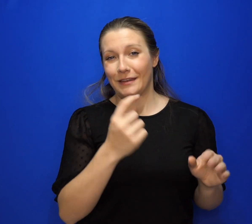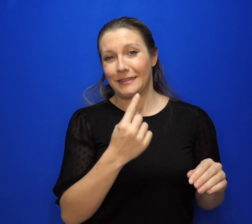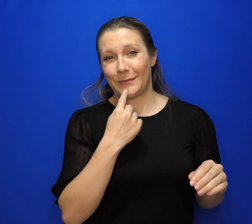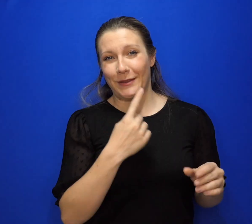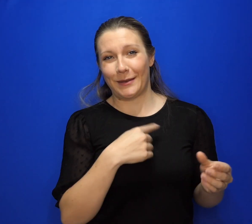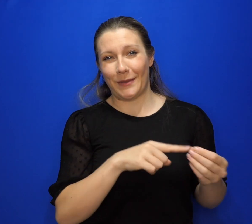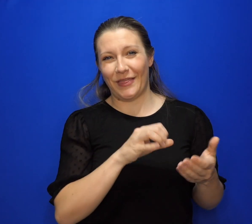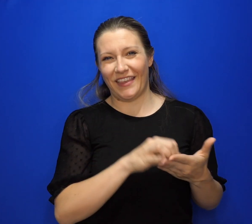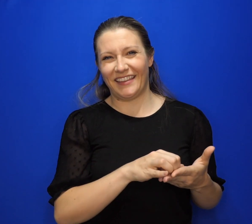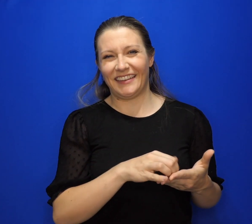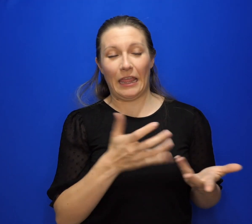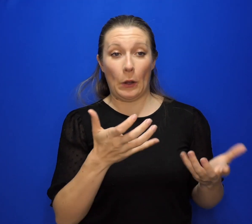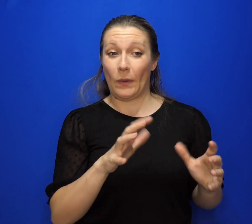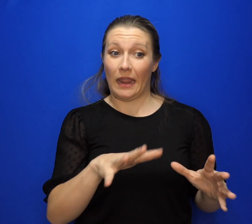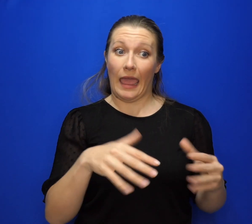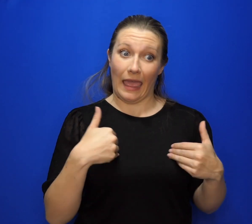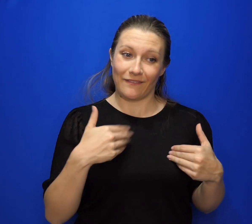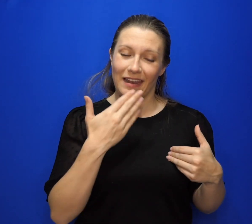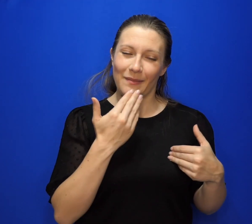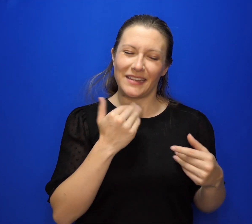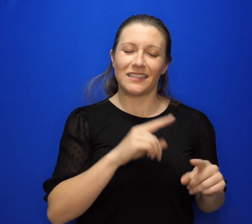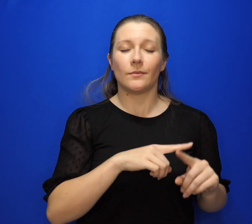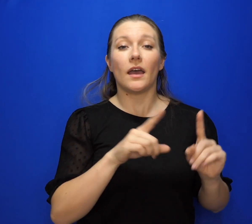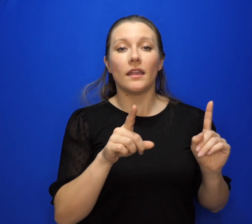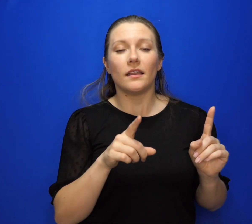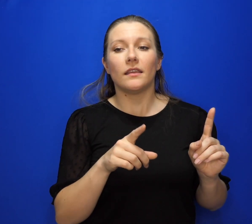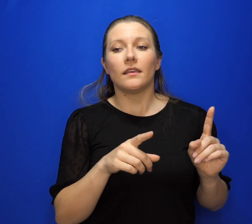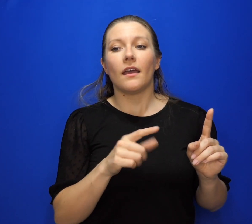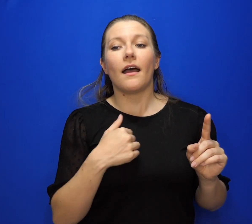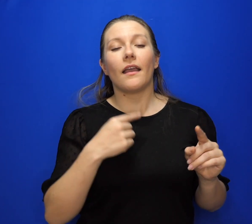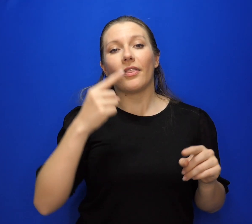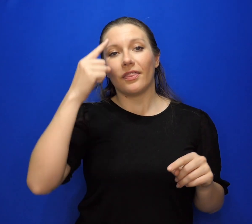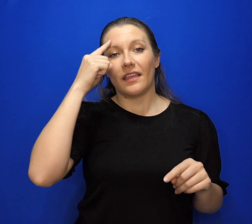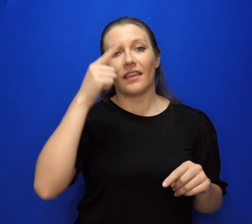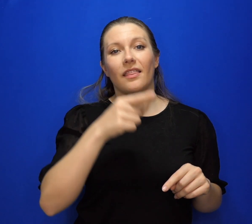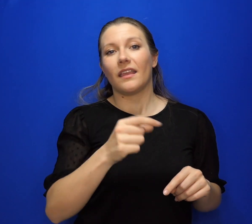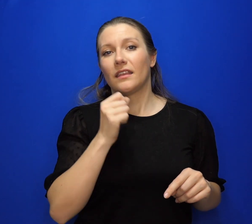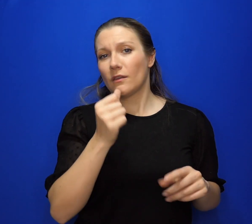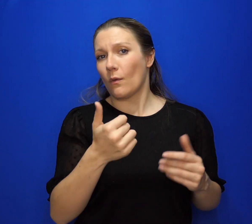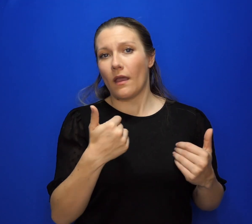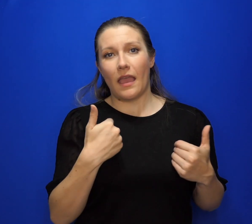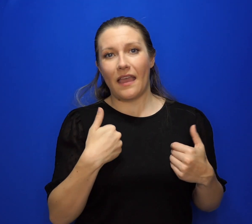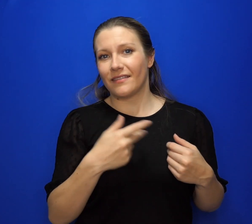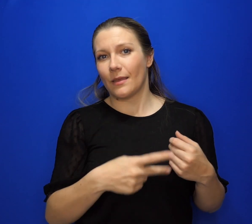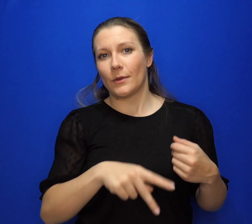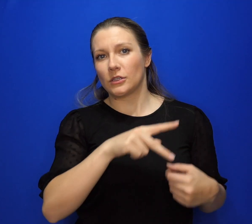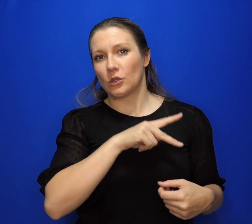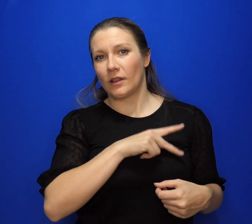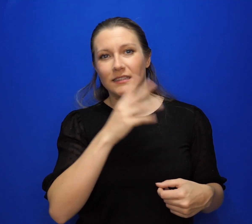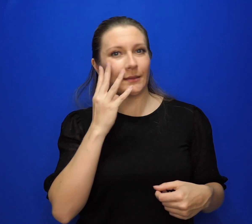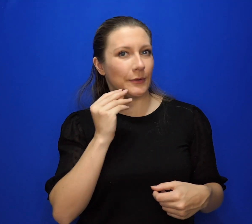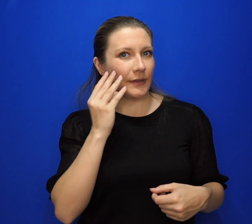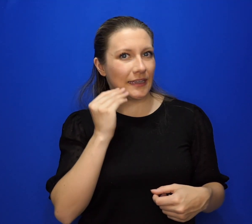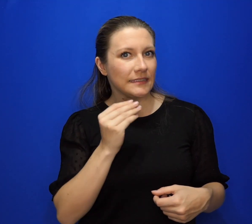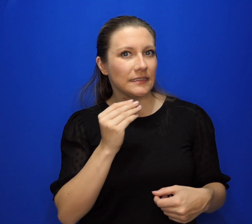better. But I think they don't have the personal experience so that there is a little bit of sense of feeling